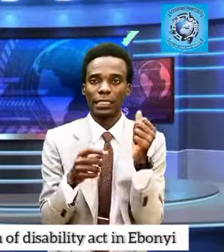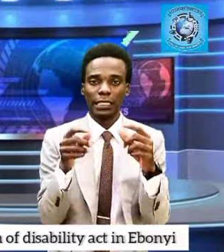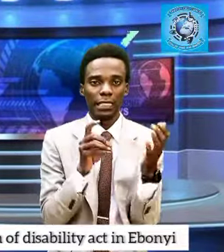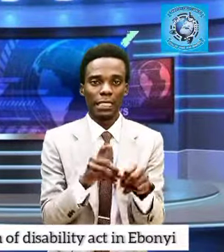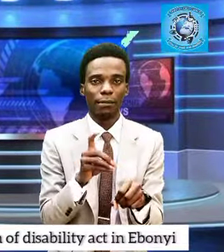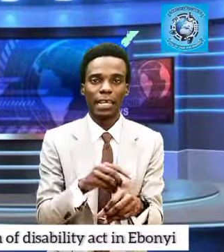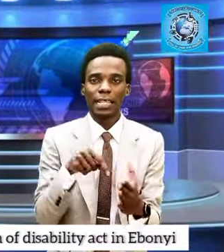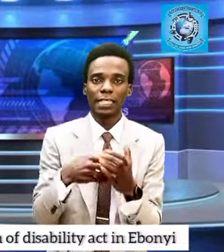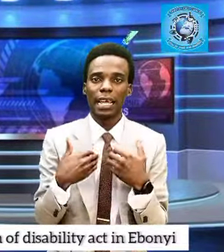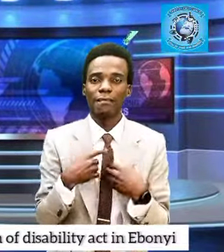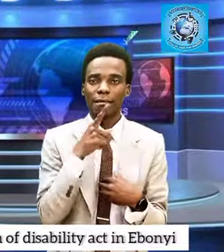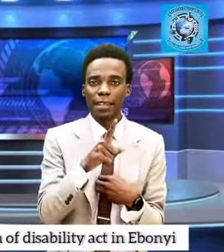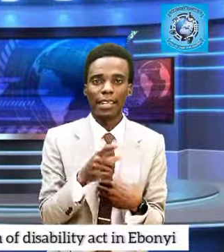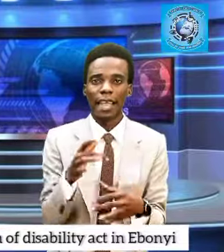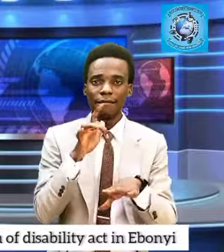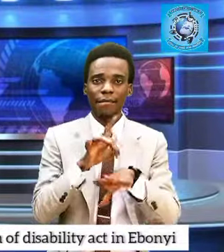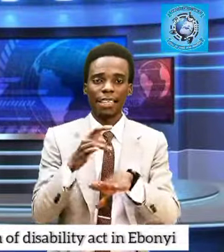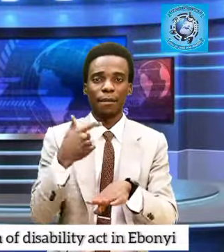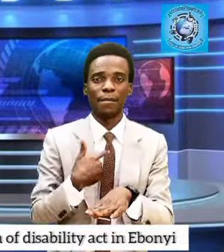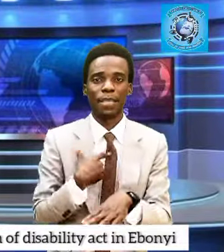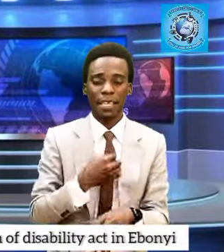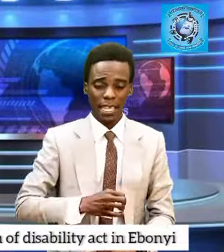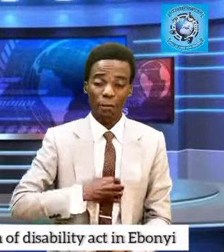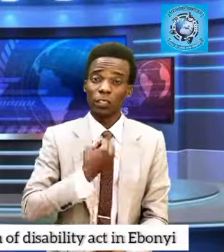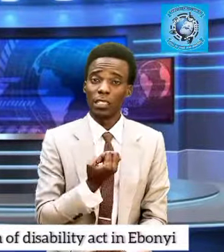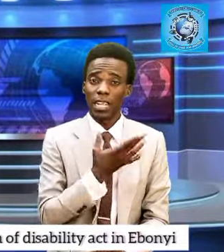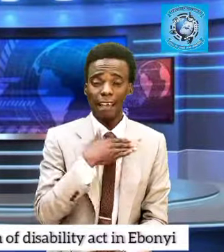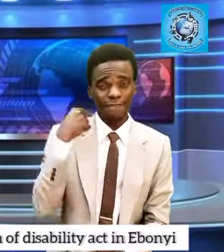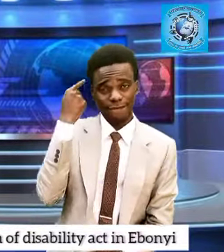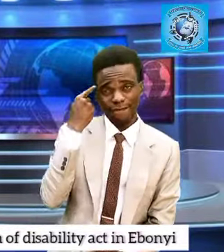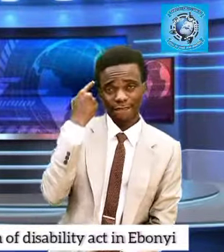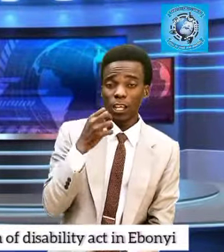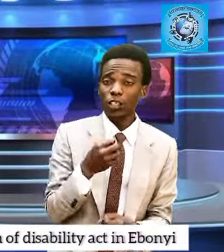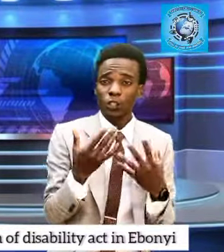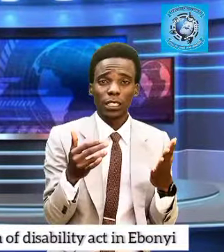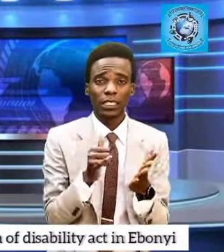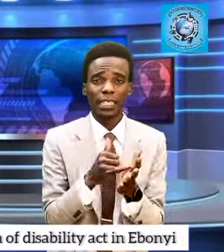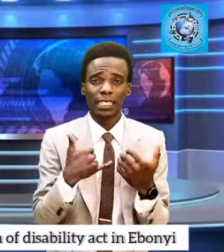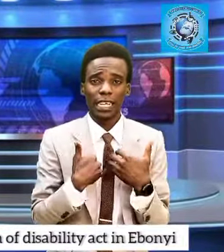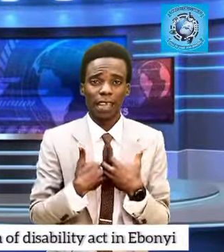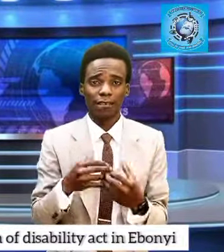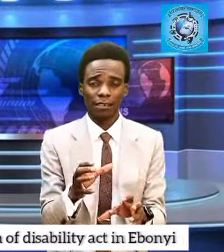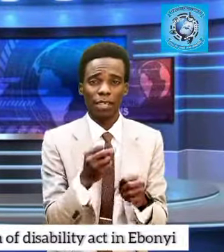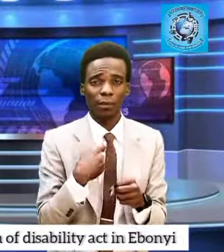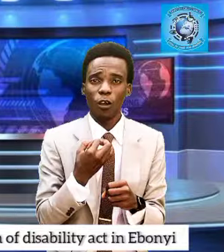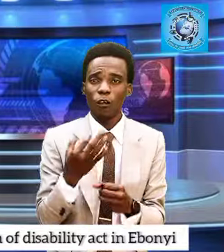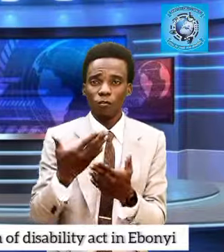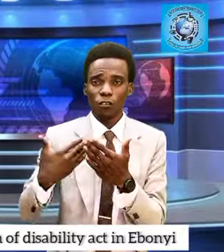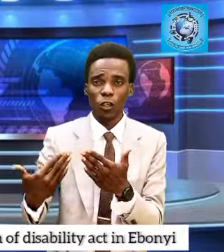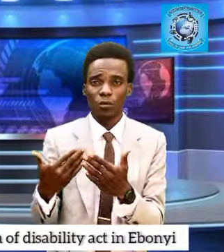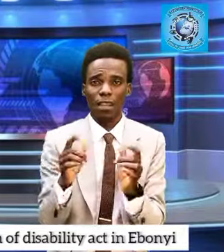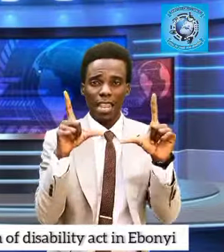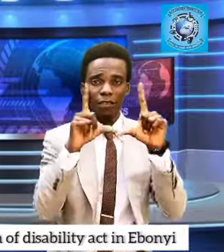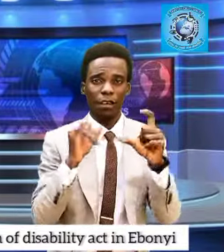has really affected me emotionally and psychologically, such that it has deprived me of certain feats I